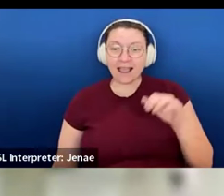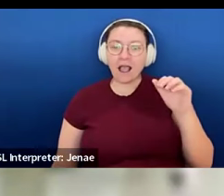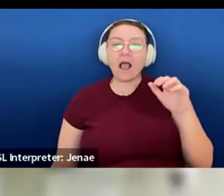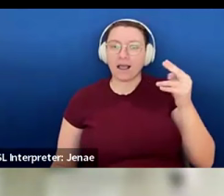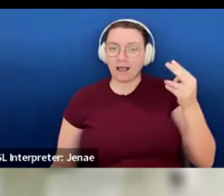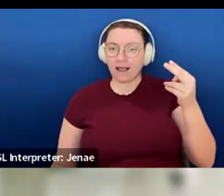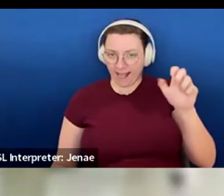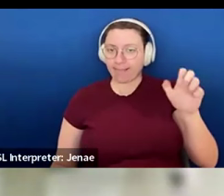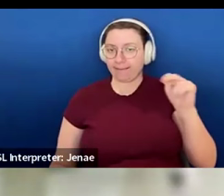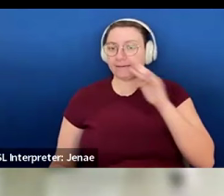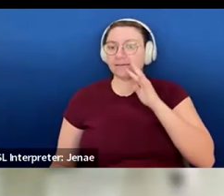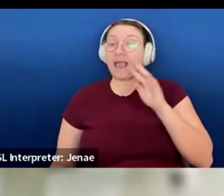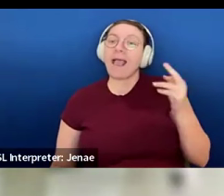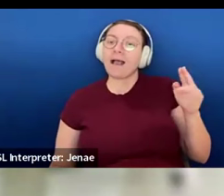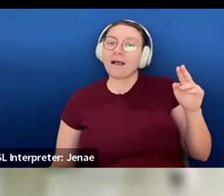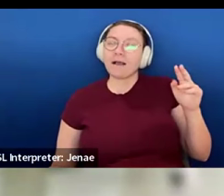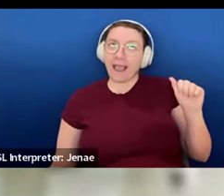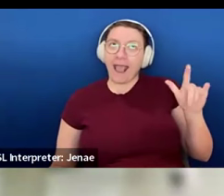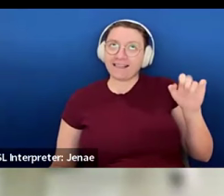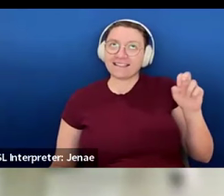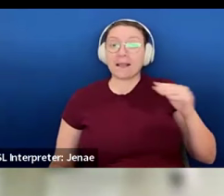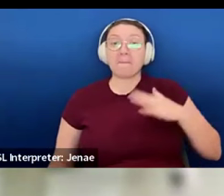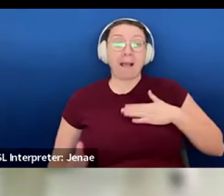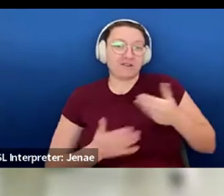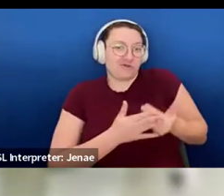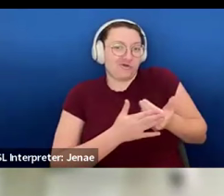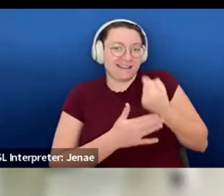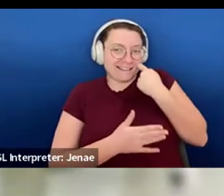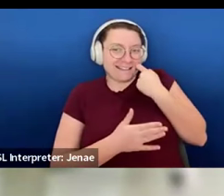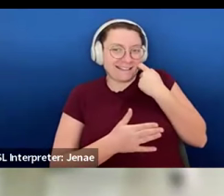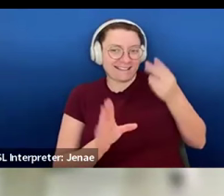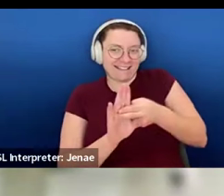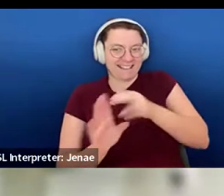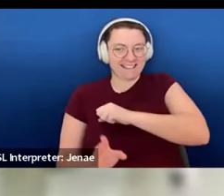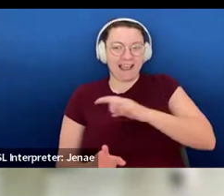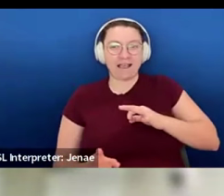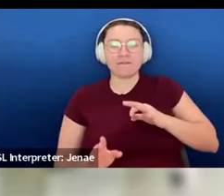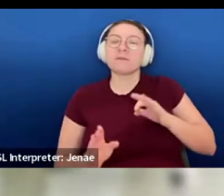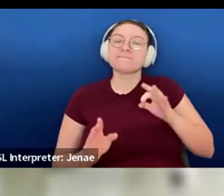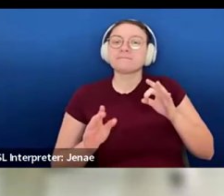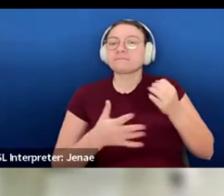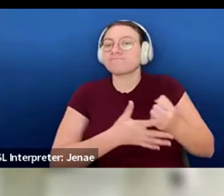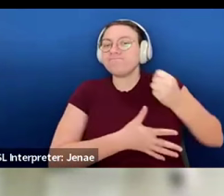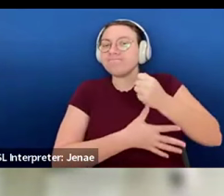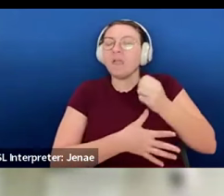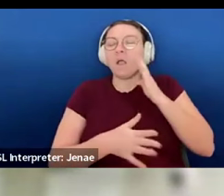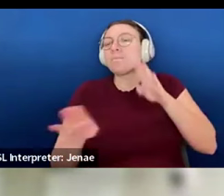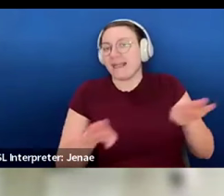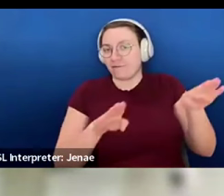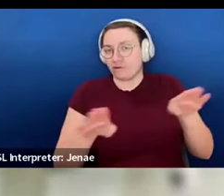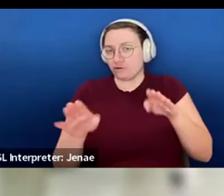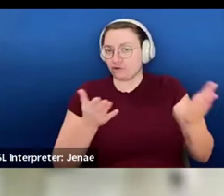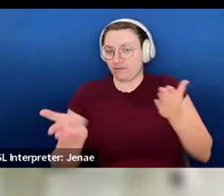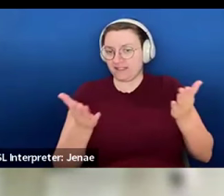Allison is my newest staff that will be handling primarily behavior services. And so I will